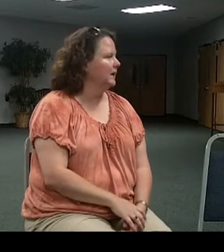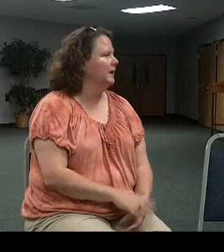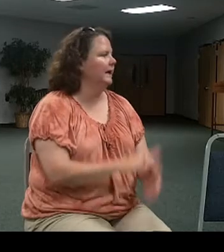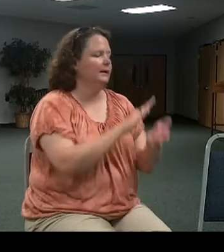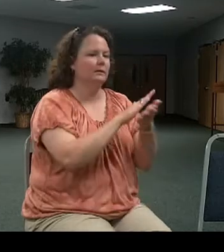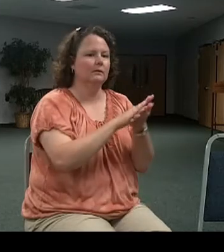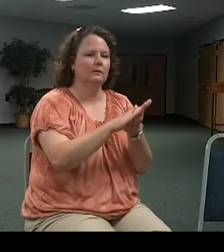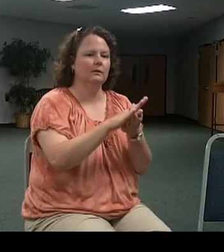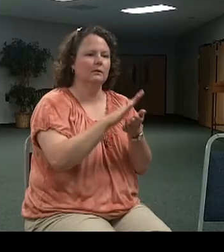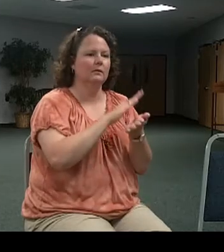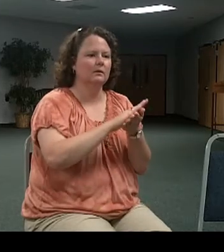Clean.